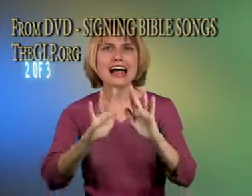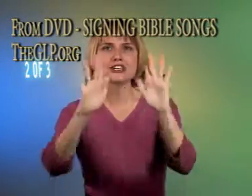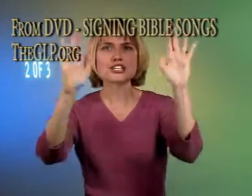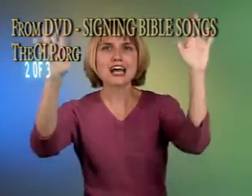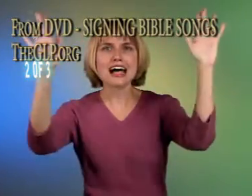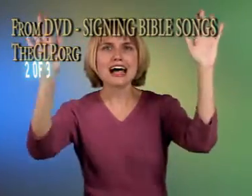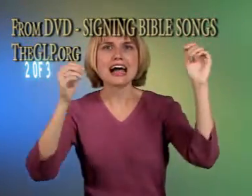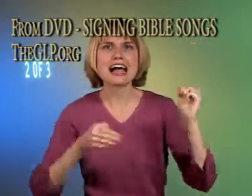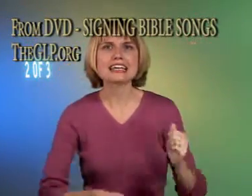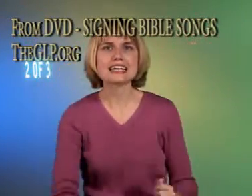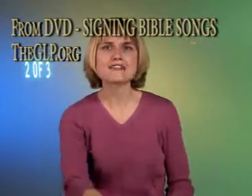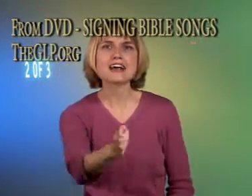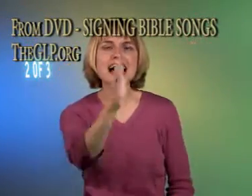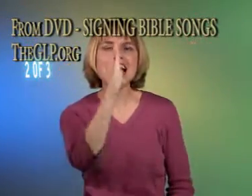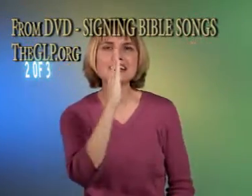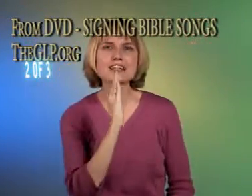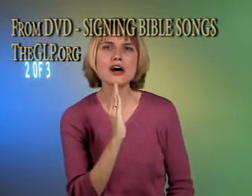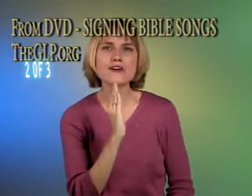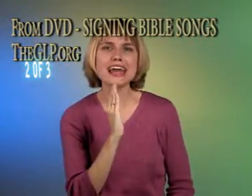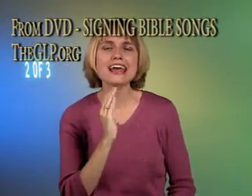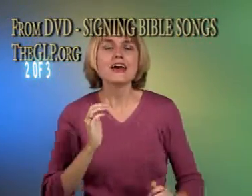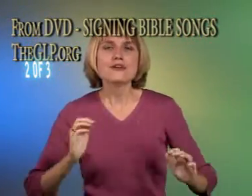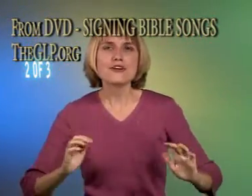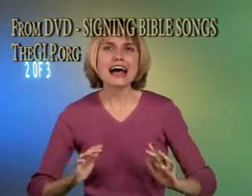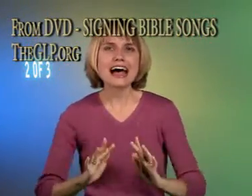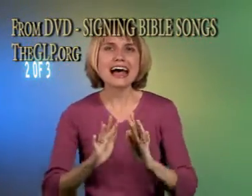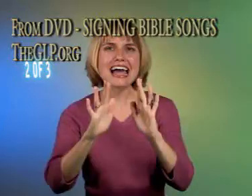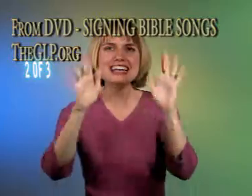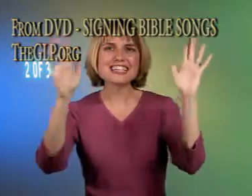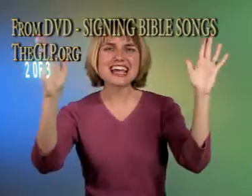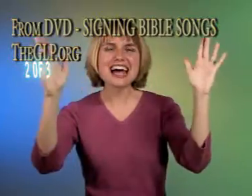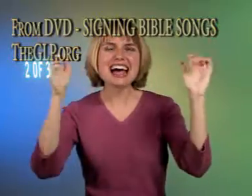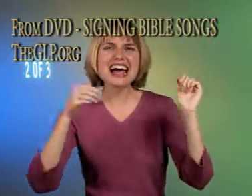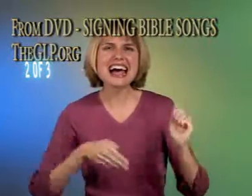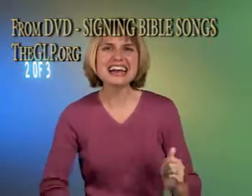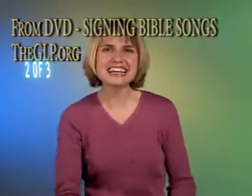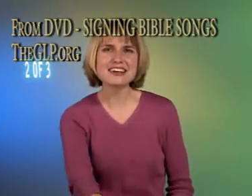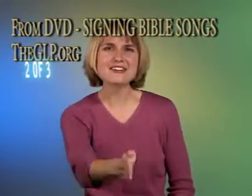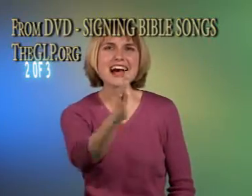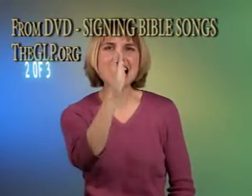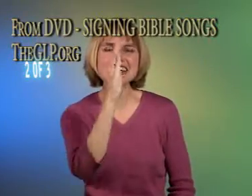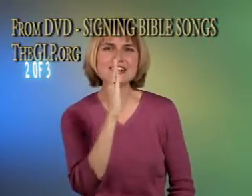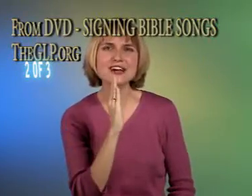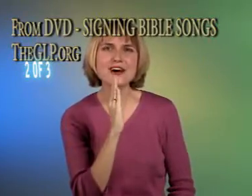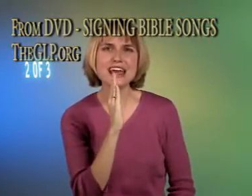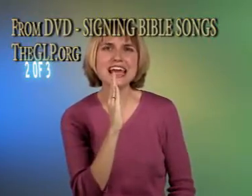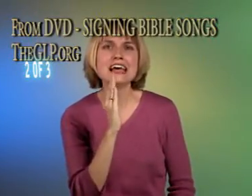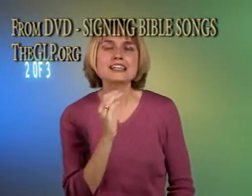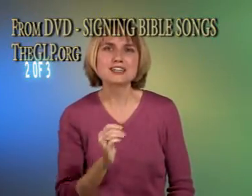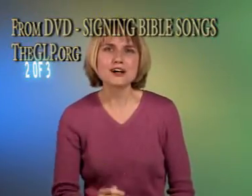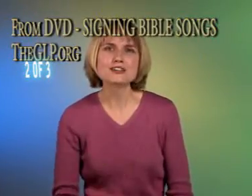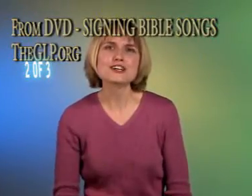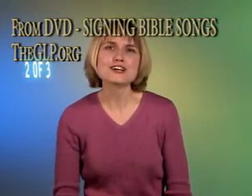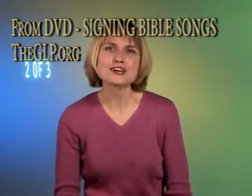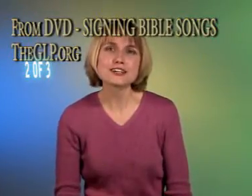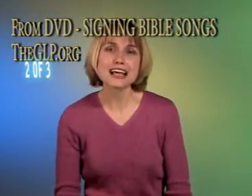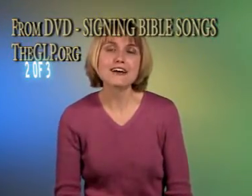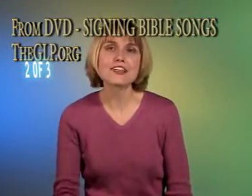Rise, shine, give God glory. Rise, shine, give God glory. Soldiers of the